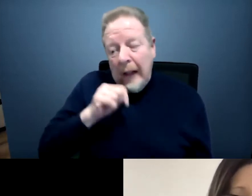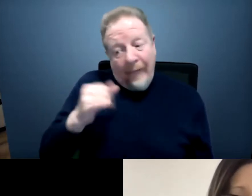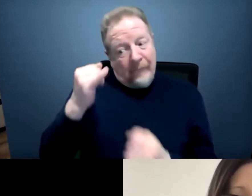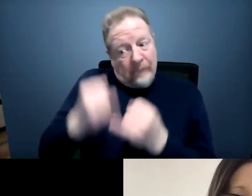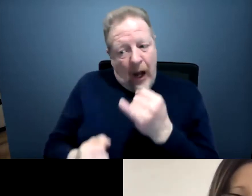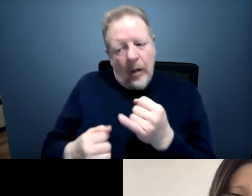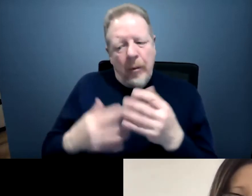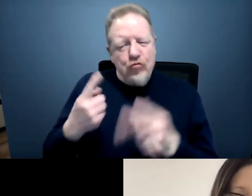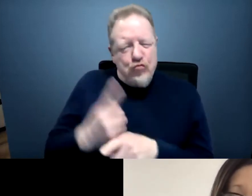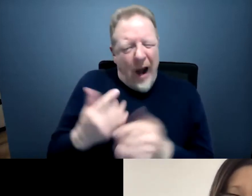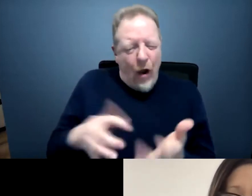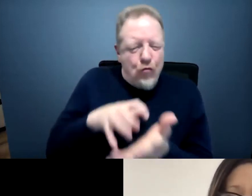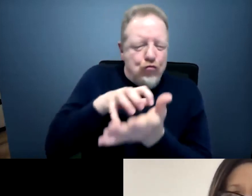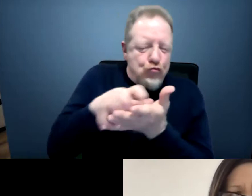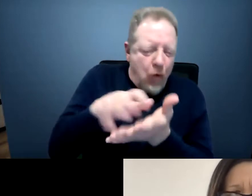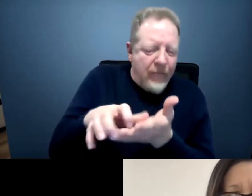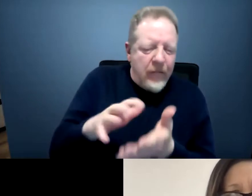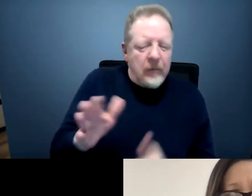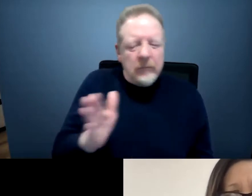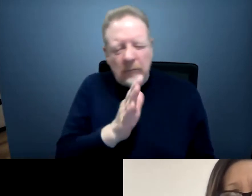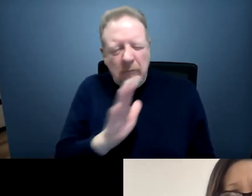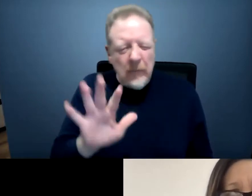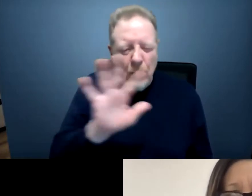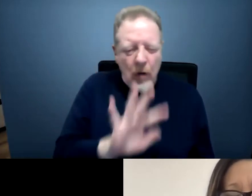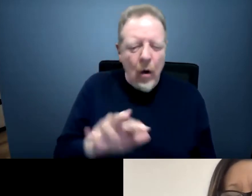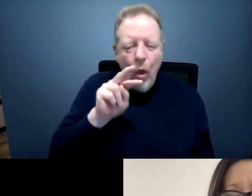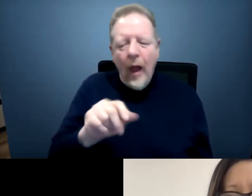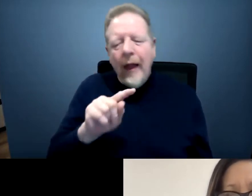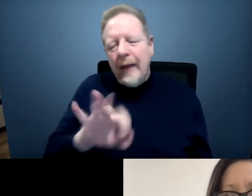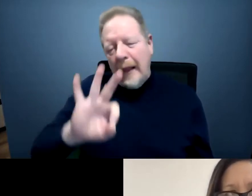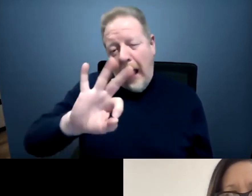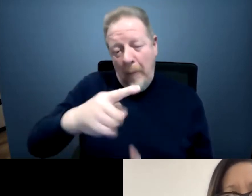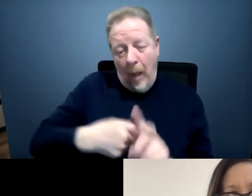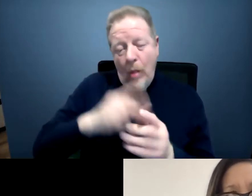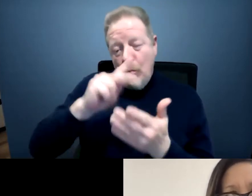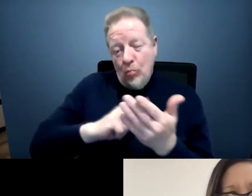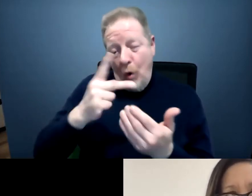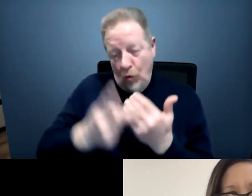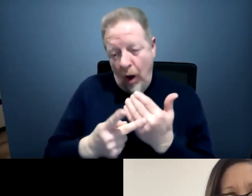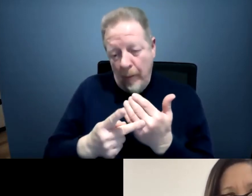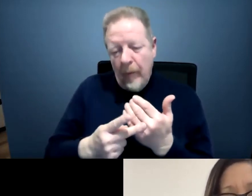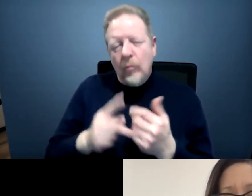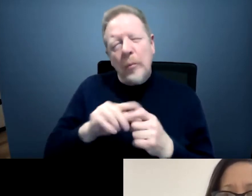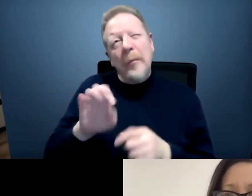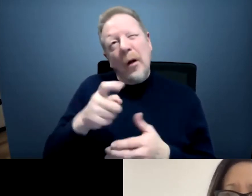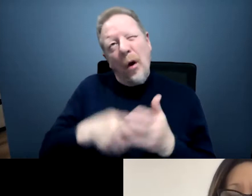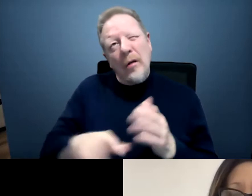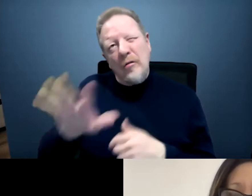so I say this with caution, but right now we're looking at this 9-month program to be about roughly